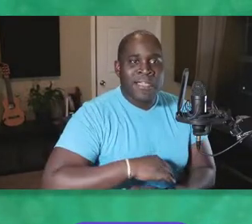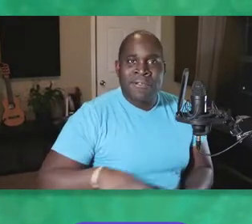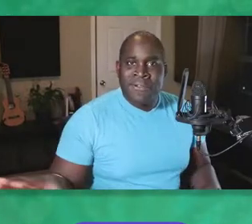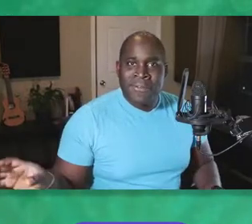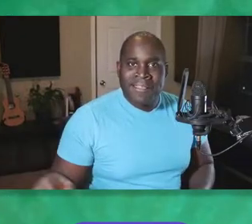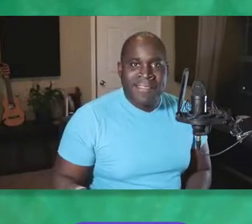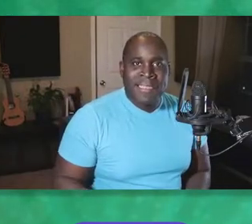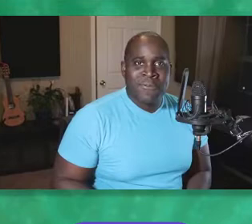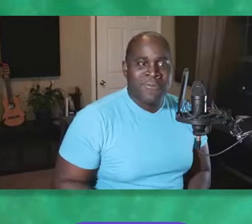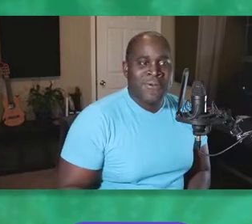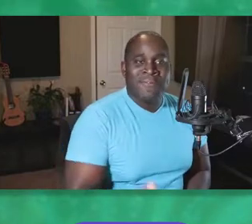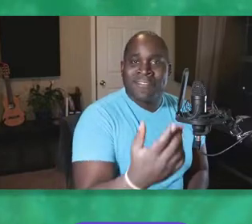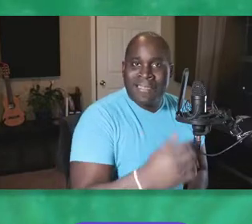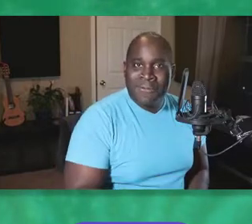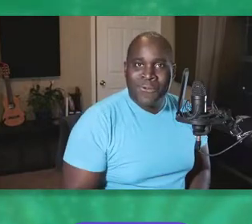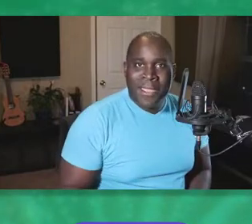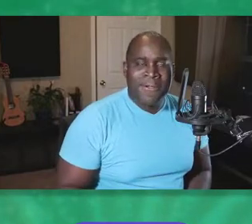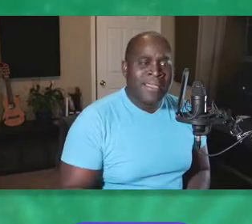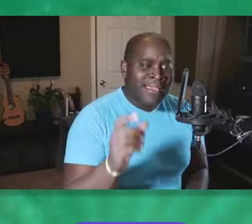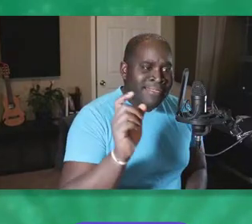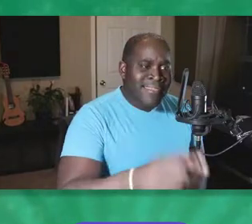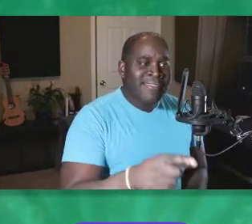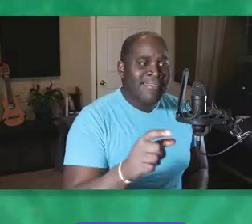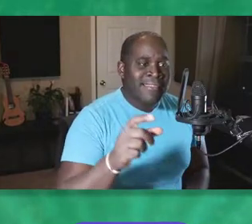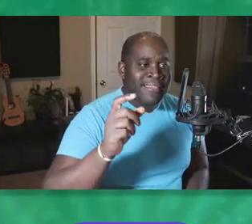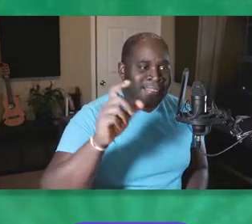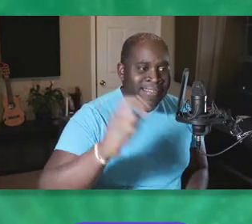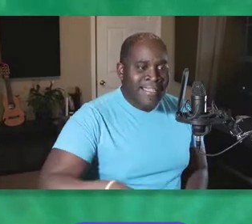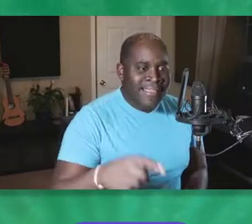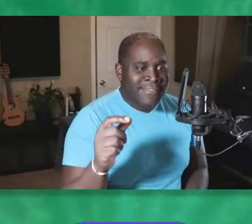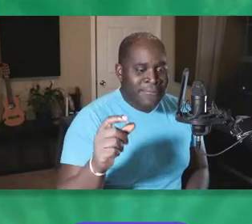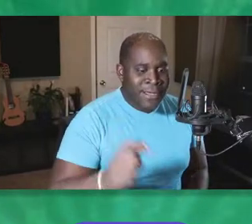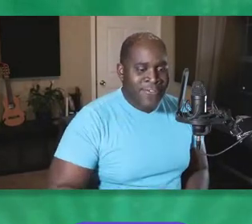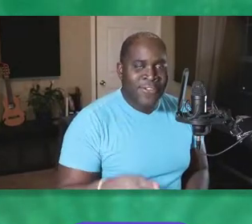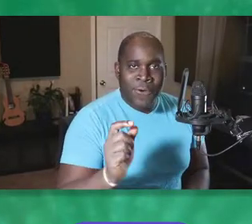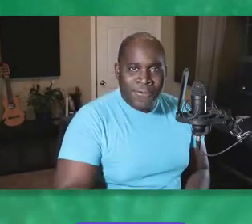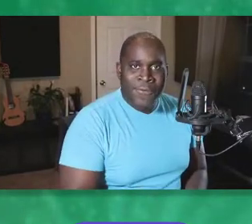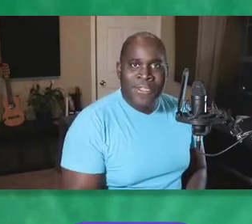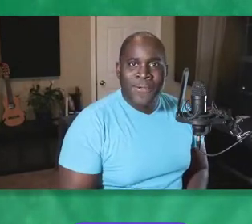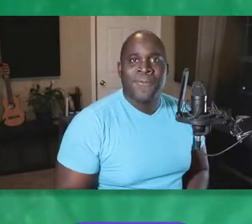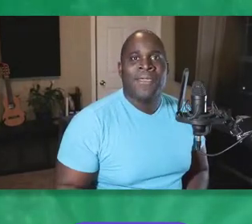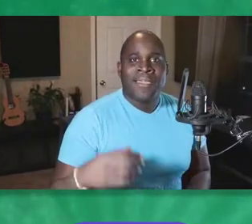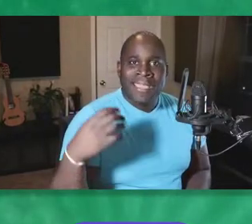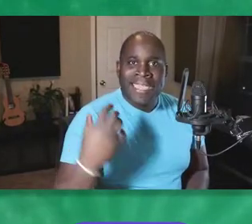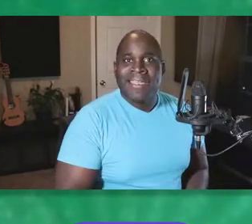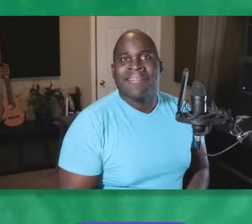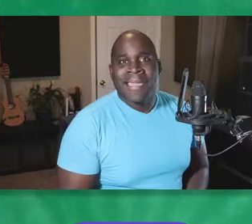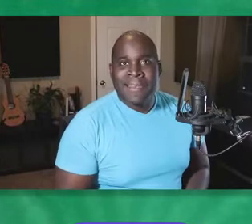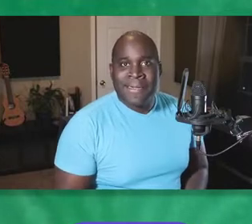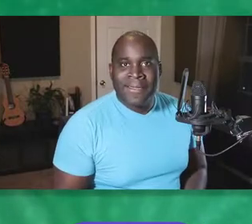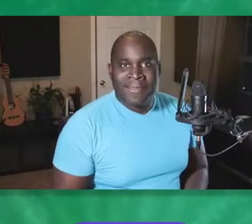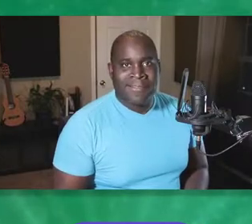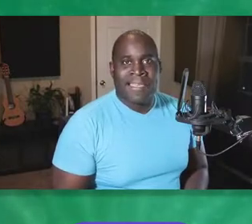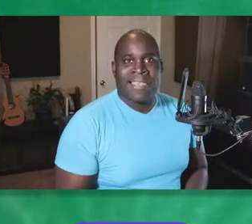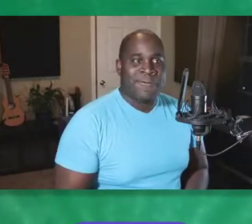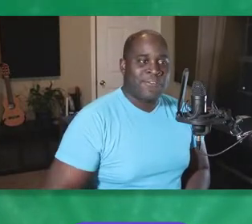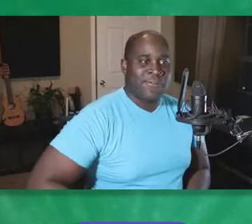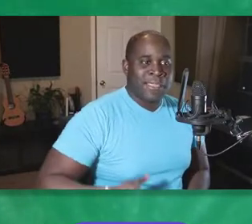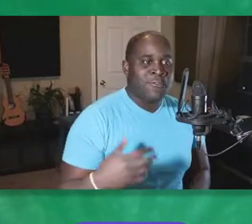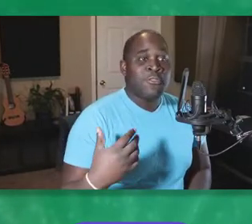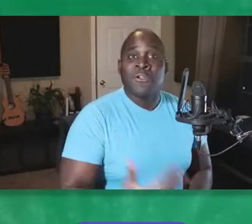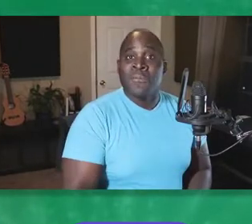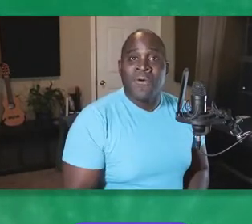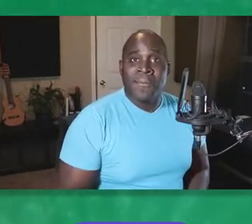someone who's never even heard about sign language before, even sign language or grammar, these kinds of projects are for you. Get excited about sign